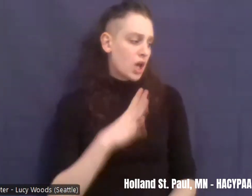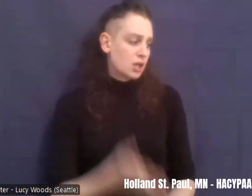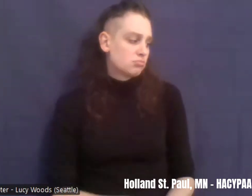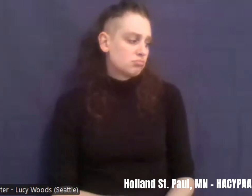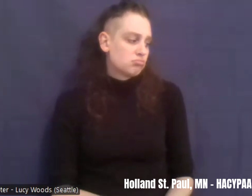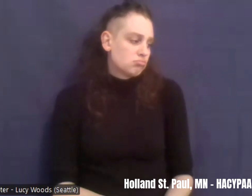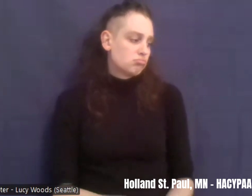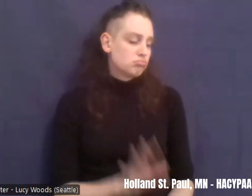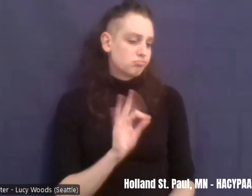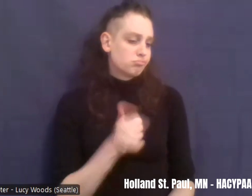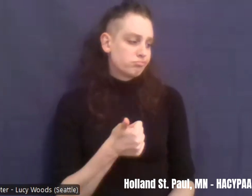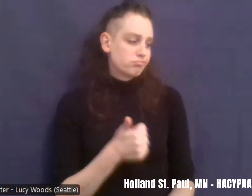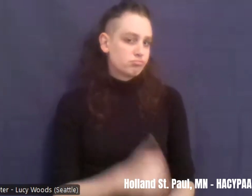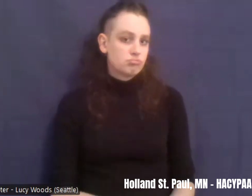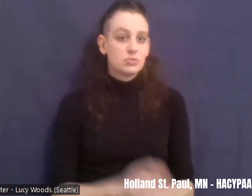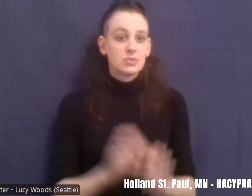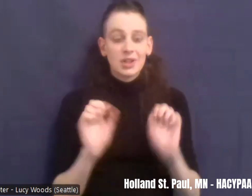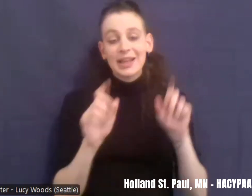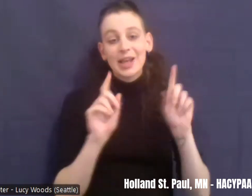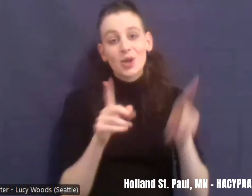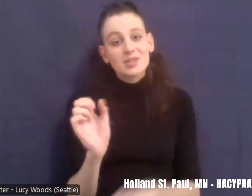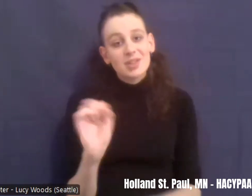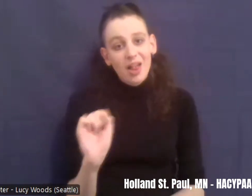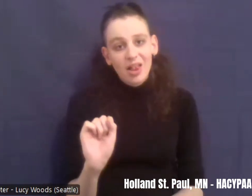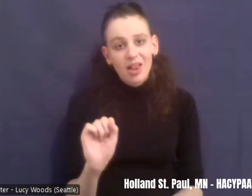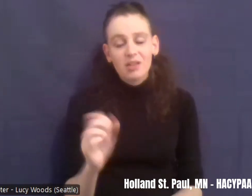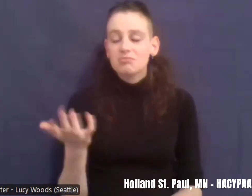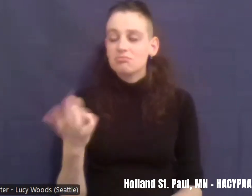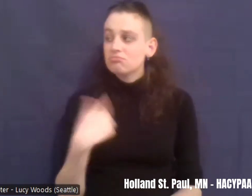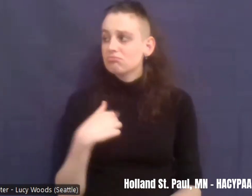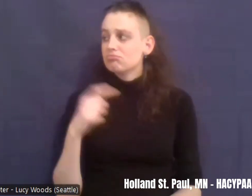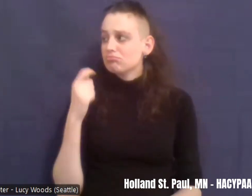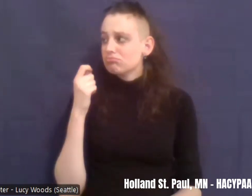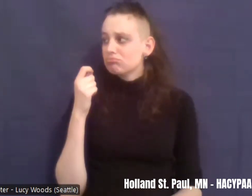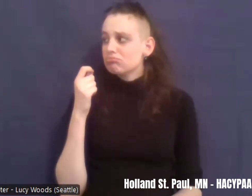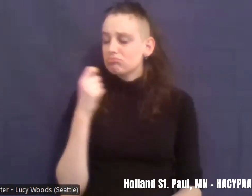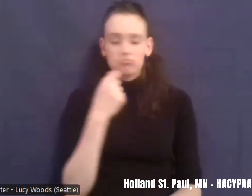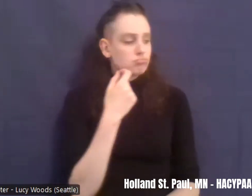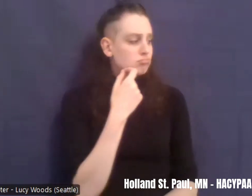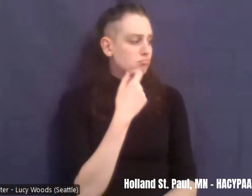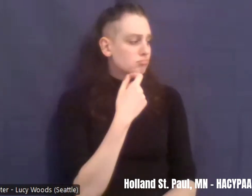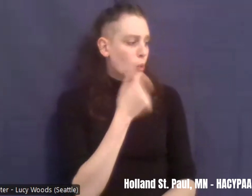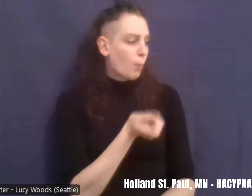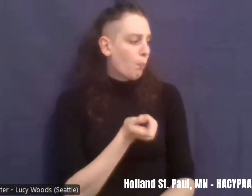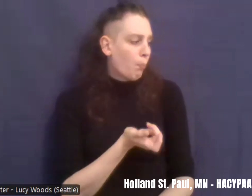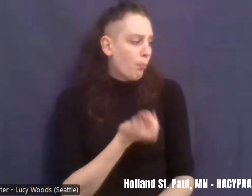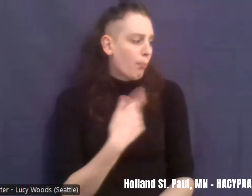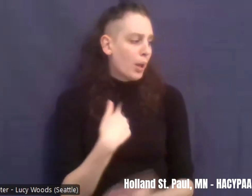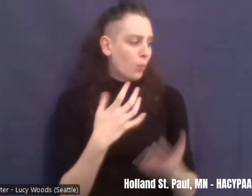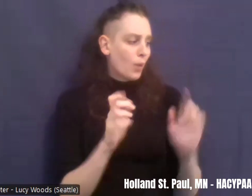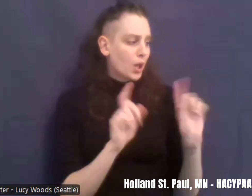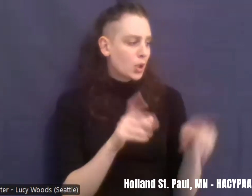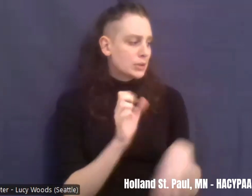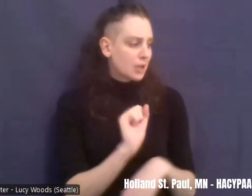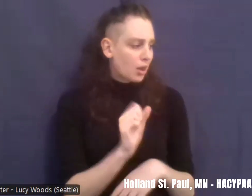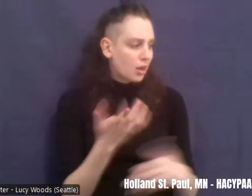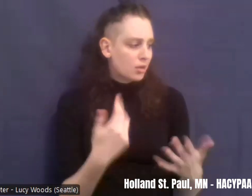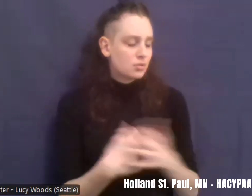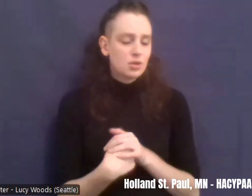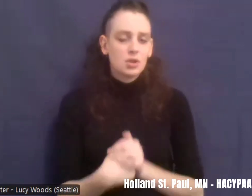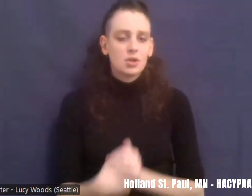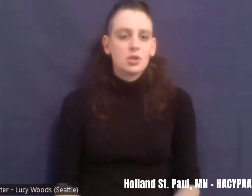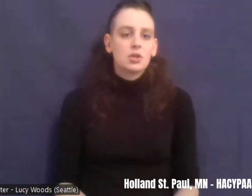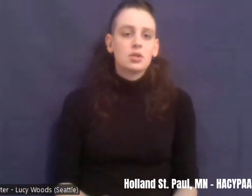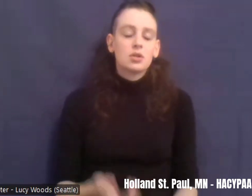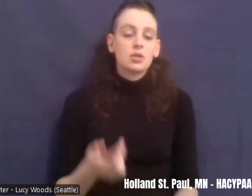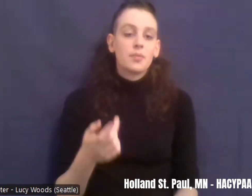And they're like, you'll get to go to Seattle. And I was like, cool. I'm like into like going to Seattle. And I really enjoyed, I